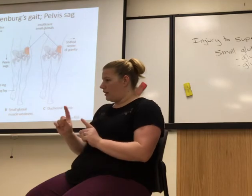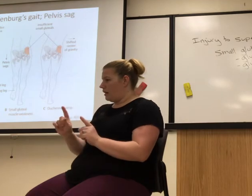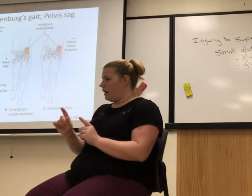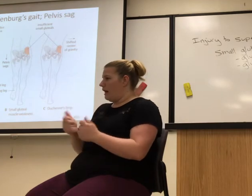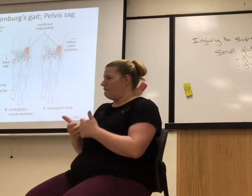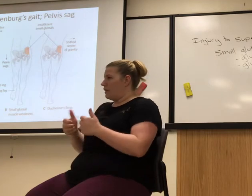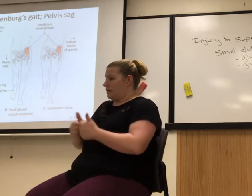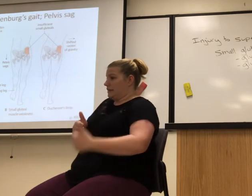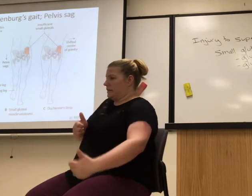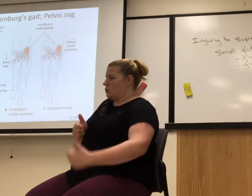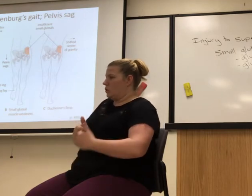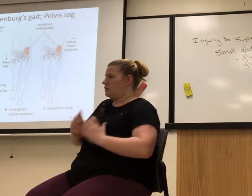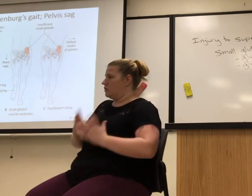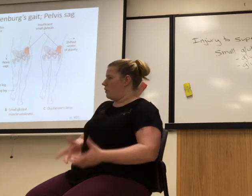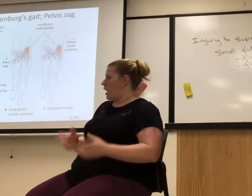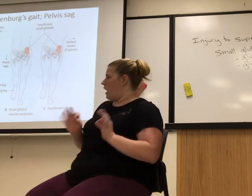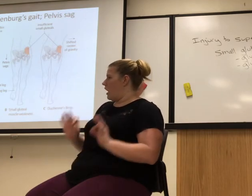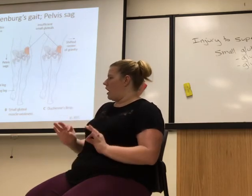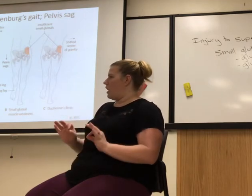is okay,